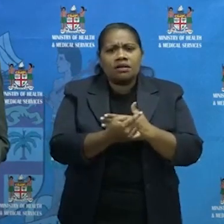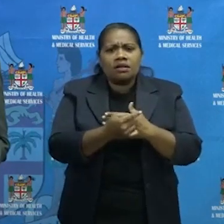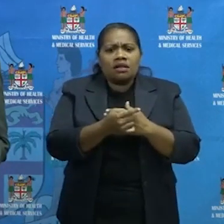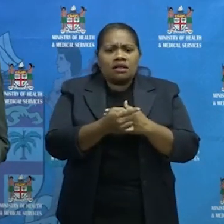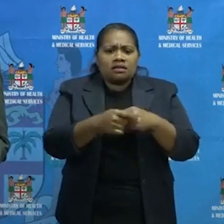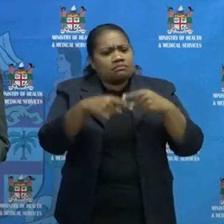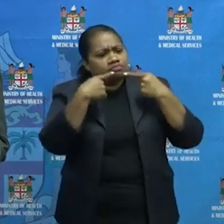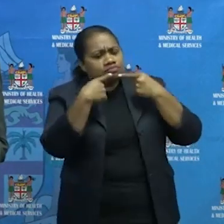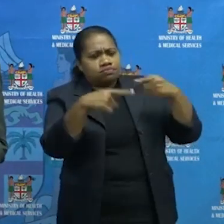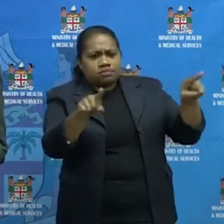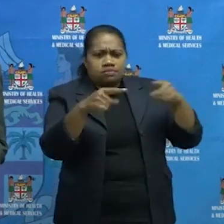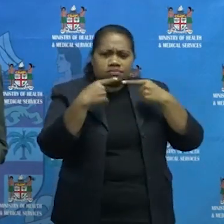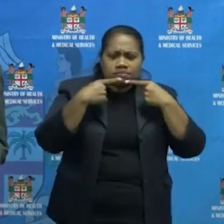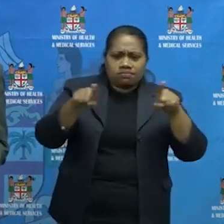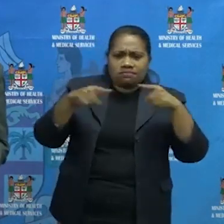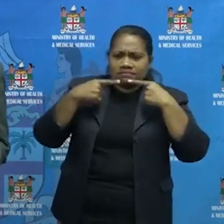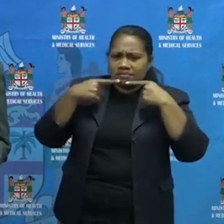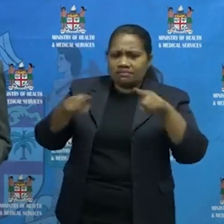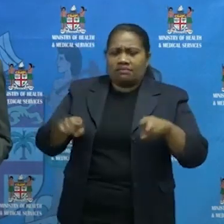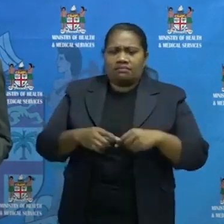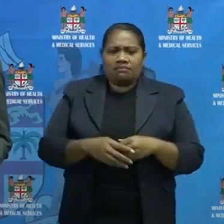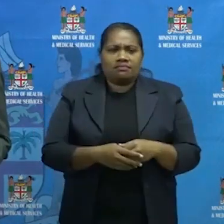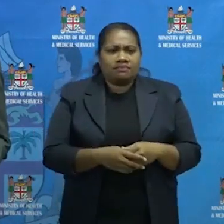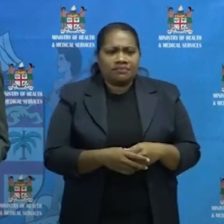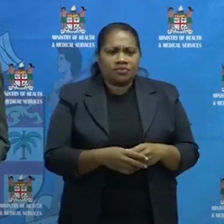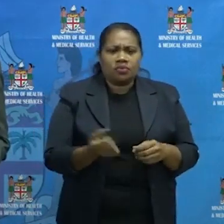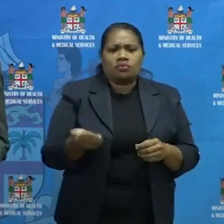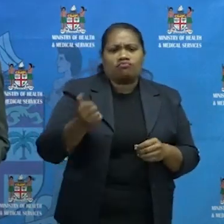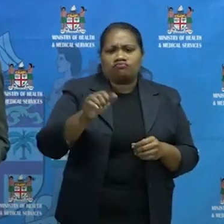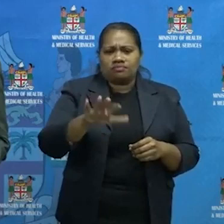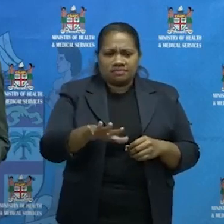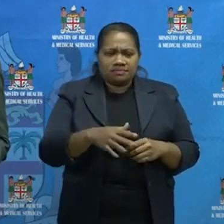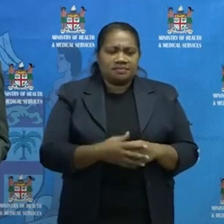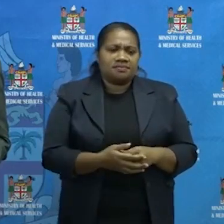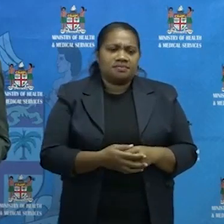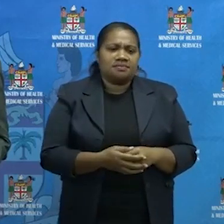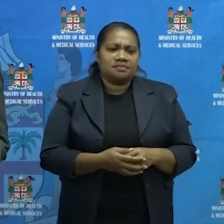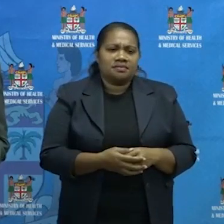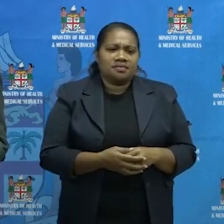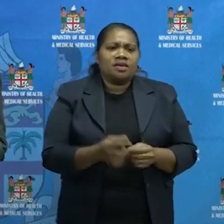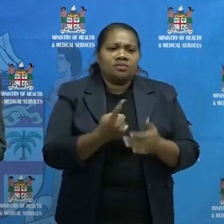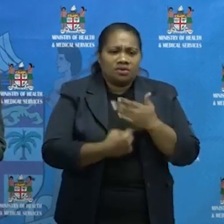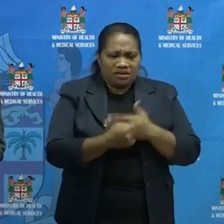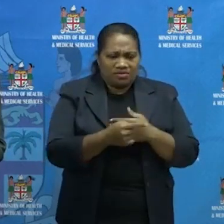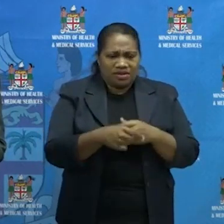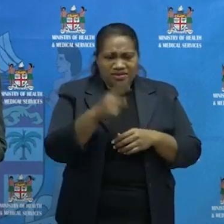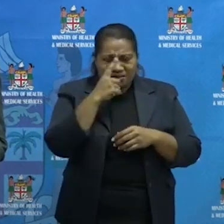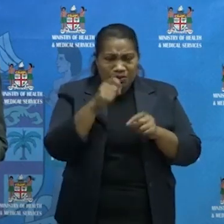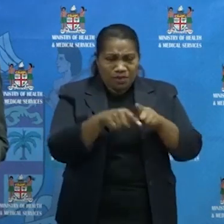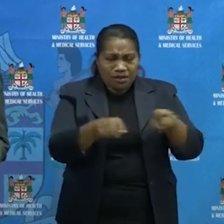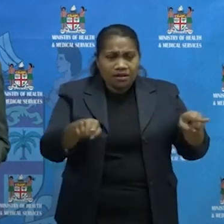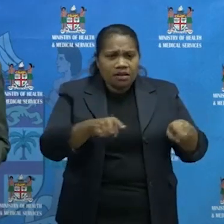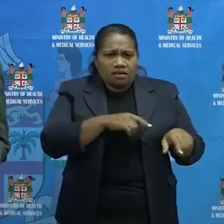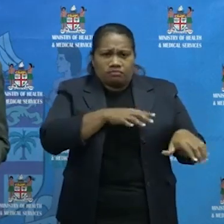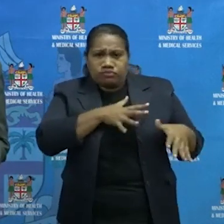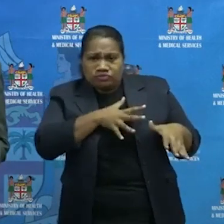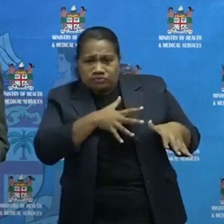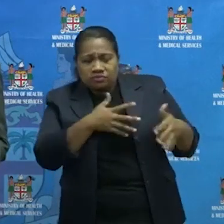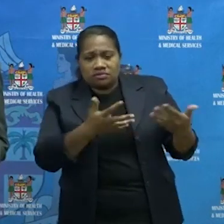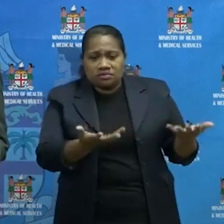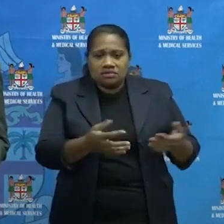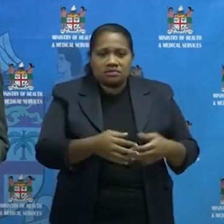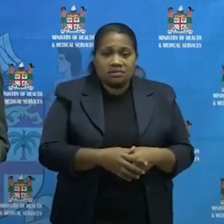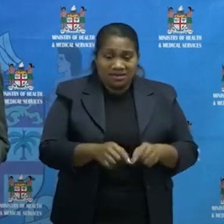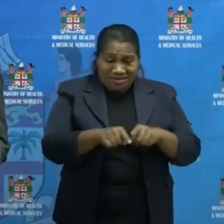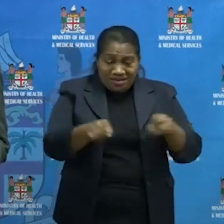context, sparking panic among the public. This sort of reckless reporting can set us back with